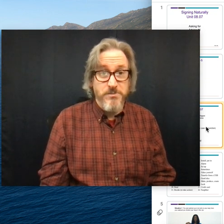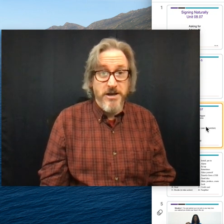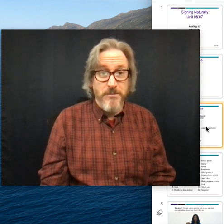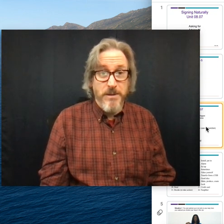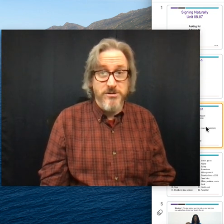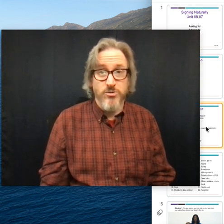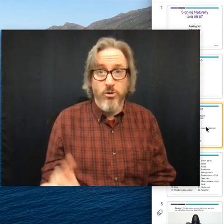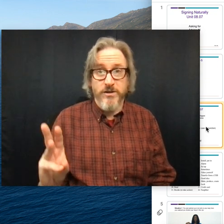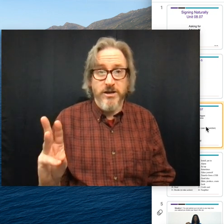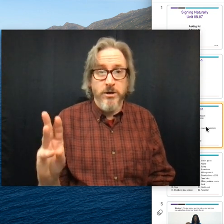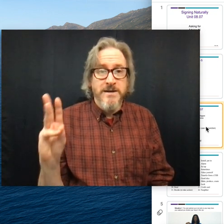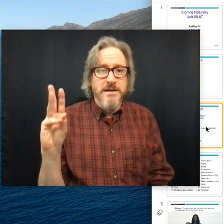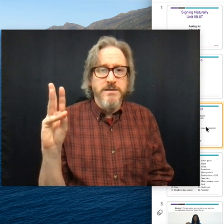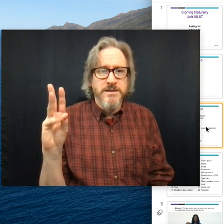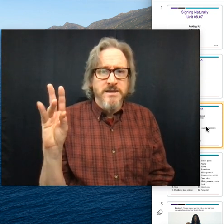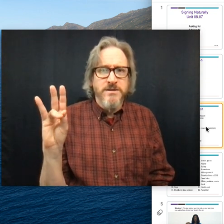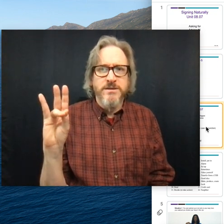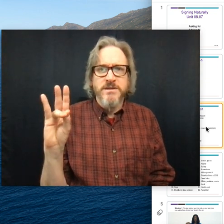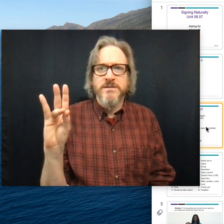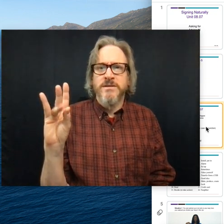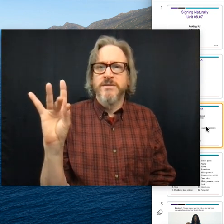of frostbite, and people are so cold that they go,